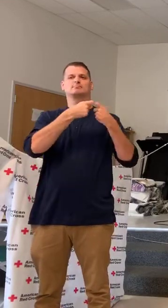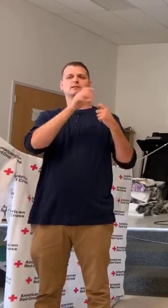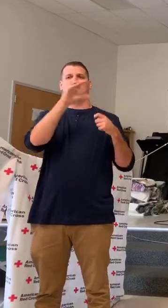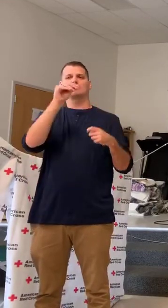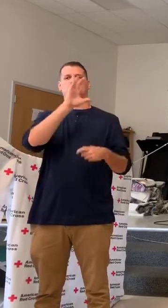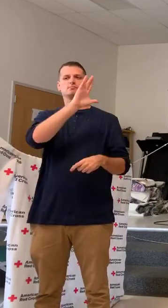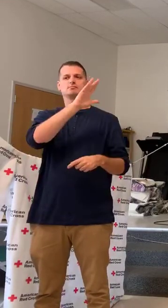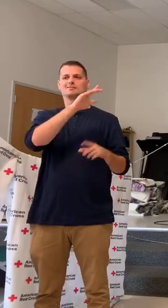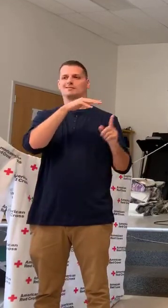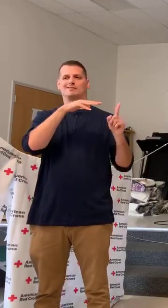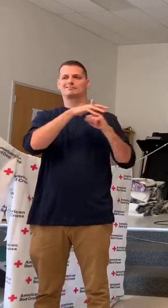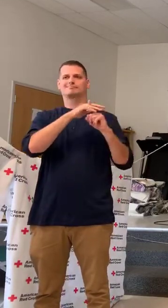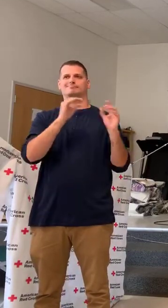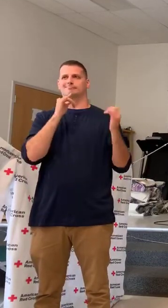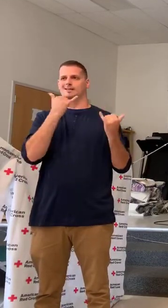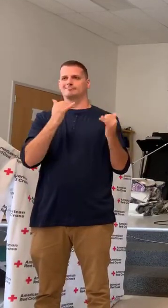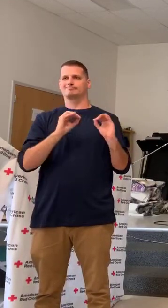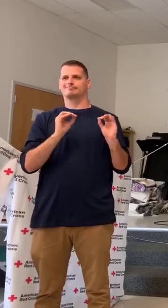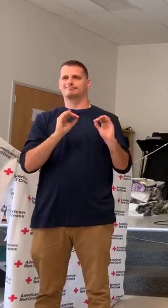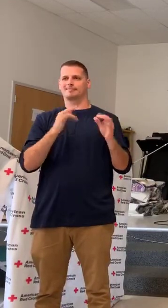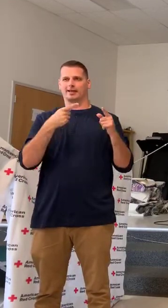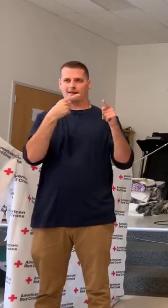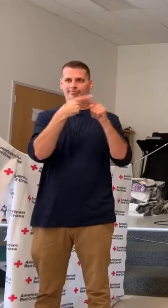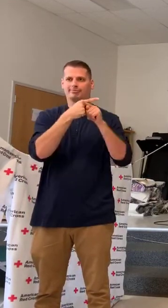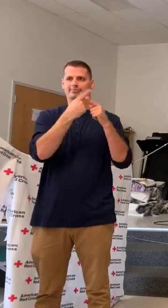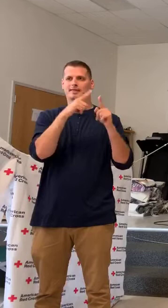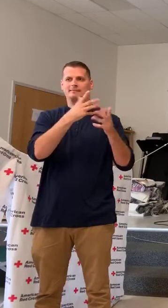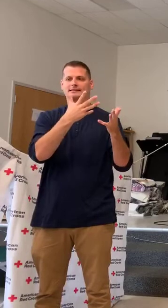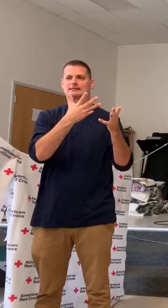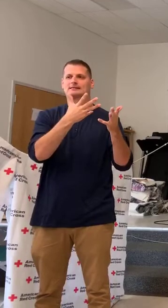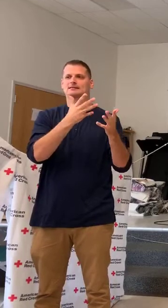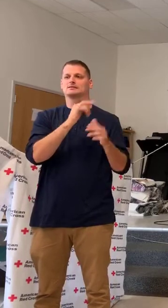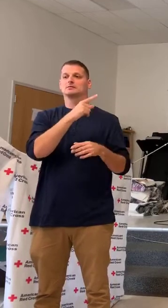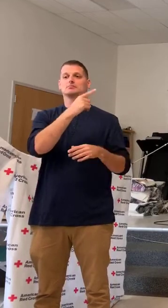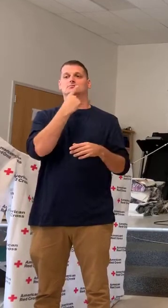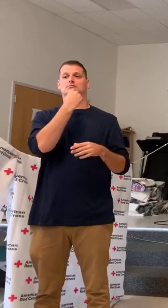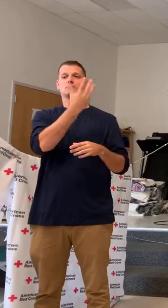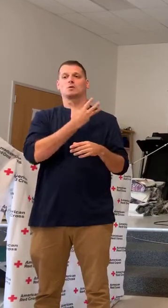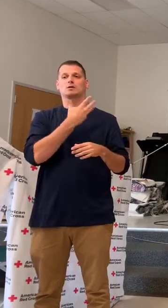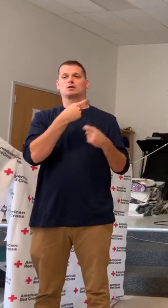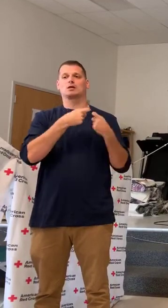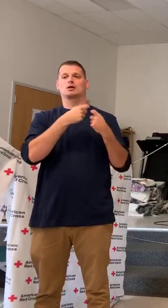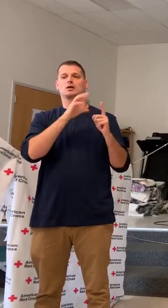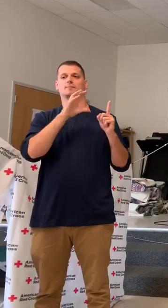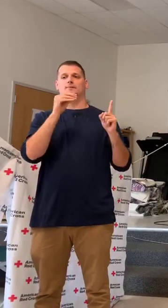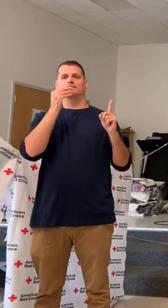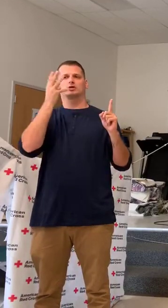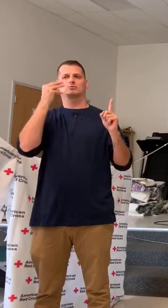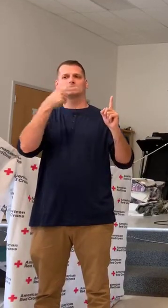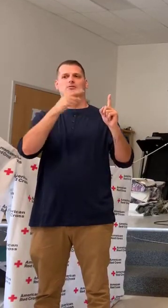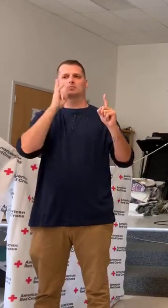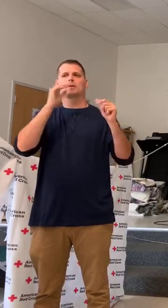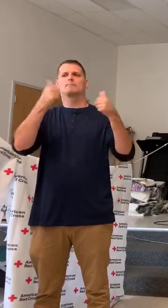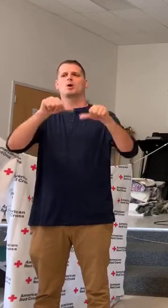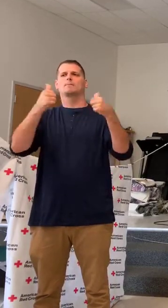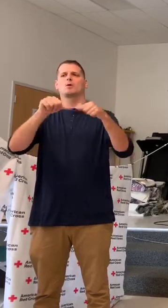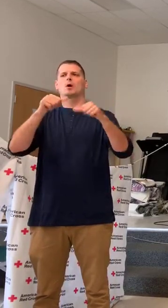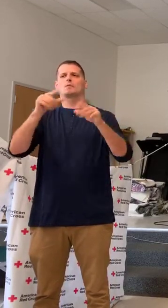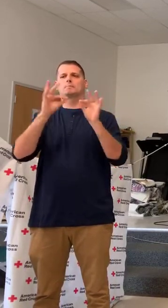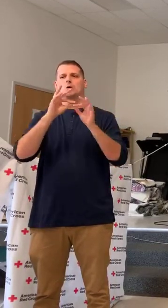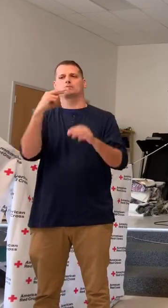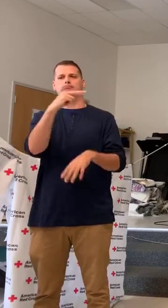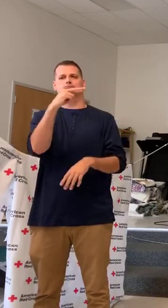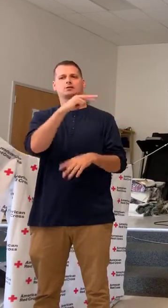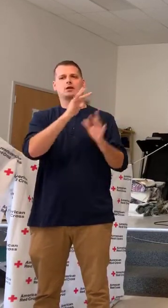me that they have been beefing up all the information on their webpage with those type of answers and their Facebook page. But the way that